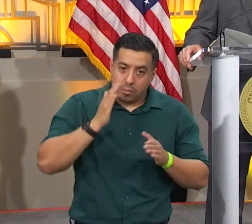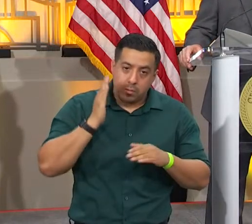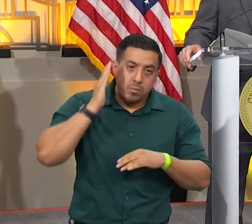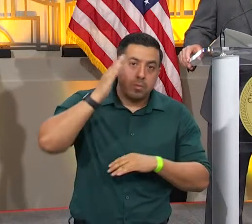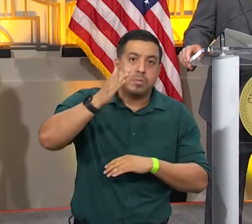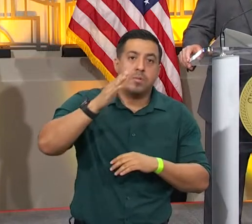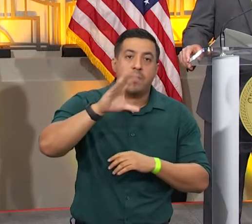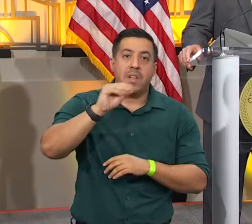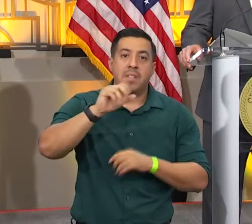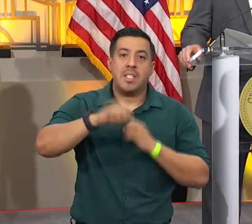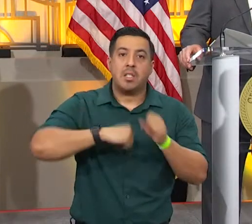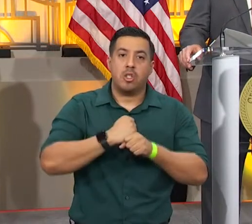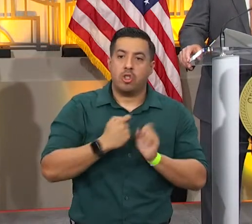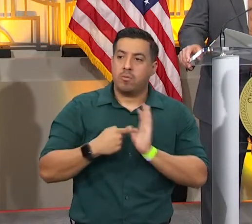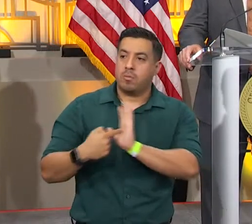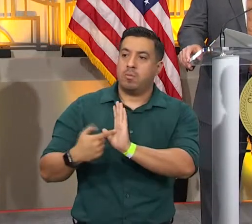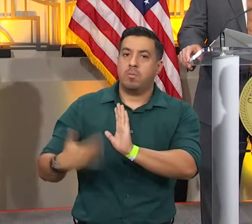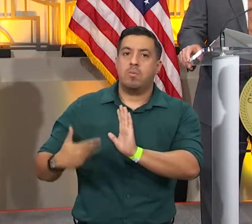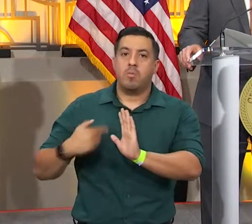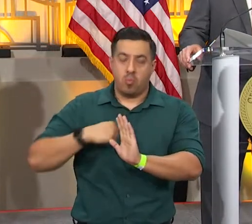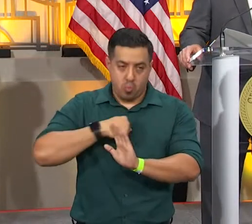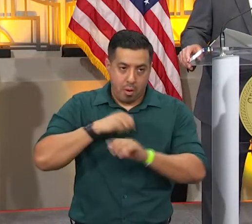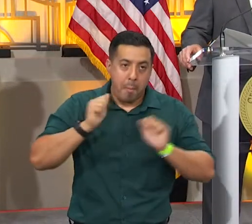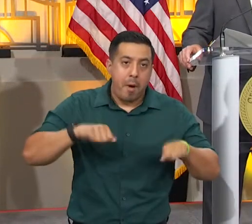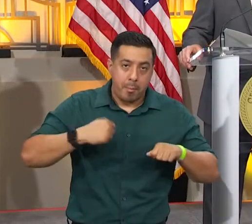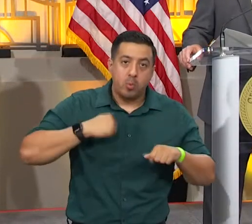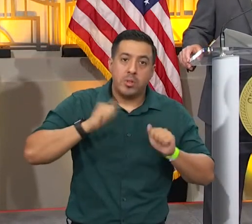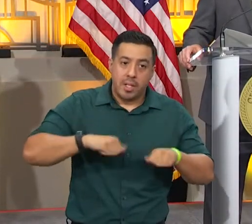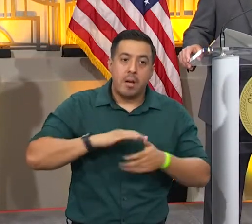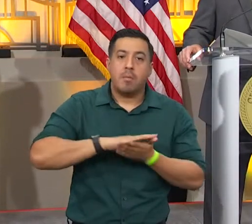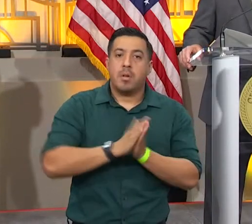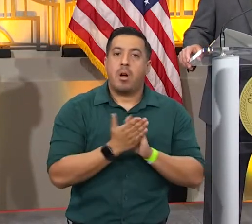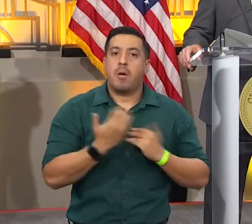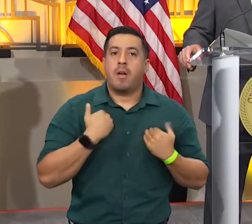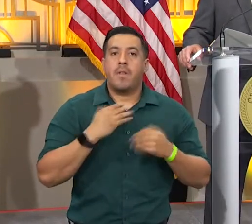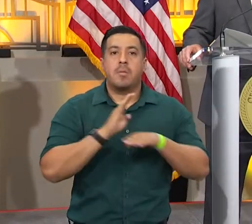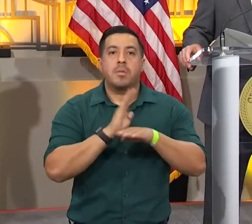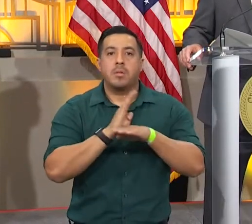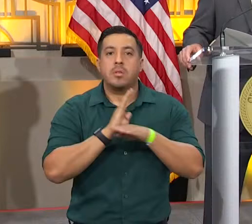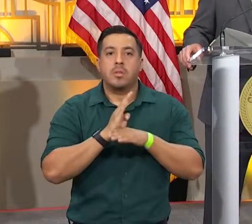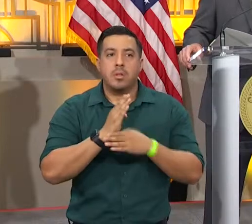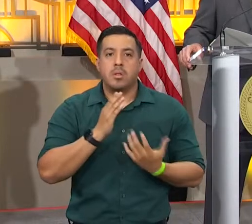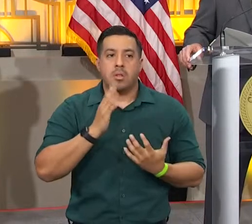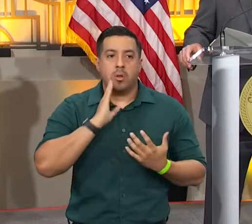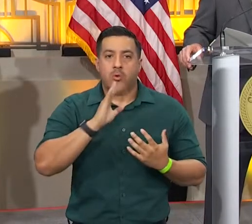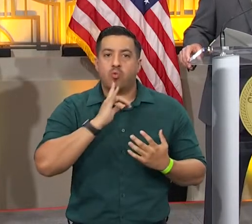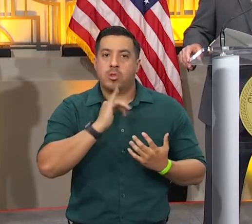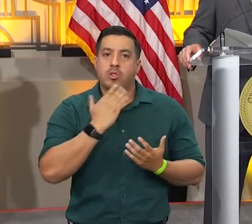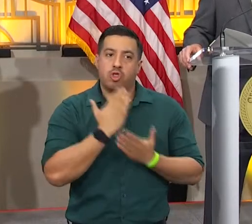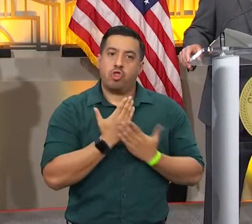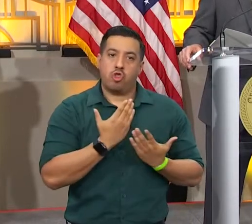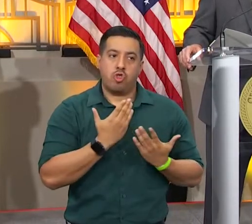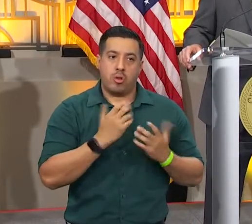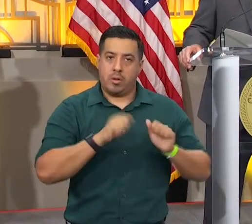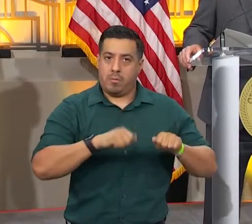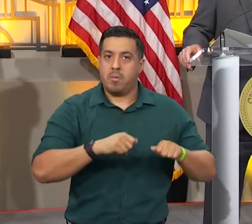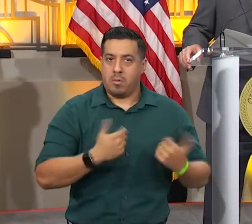years that showed that it was very possible to commercially have a station be commercially